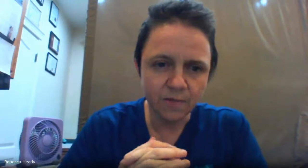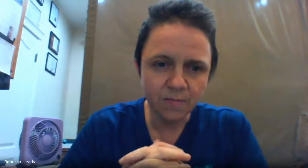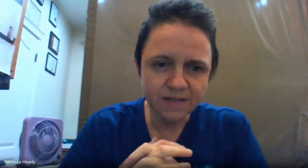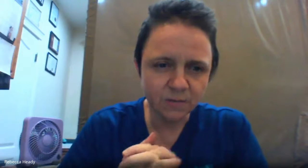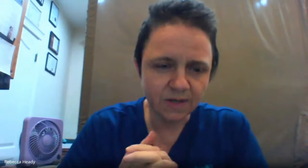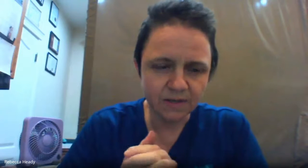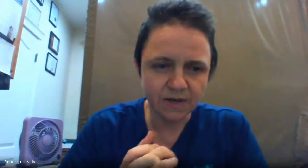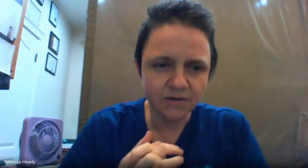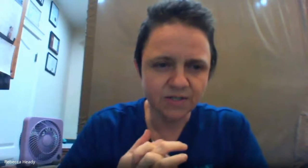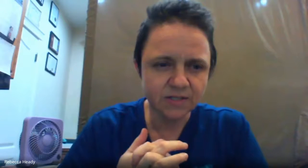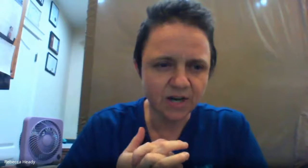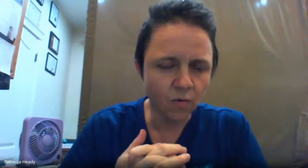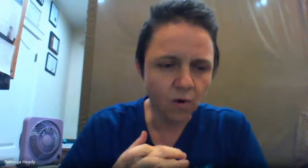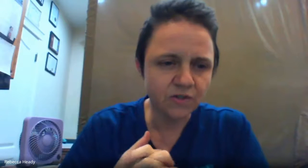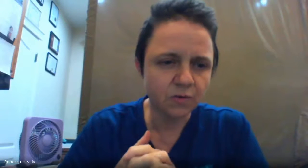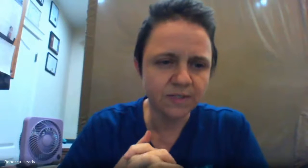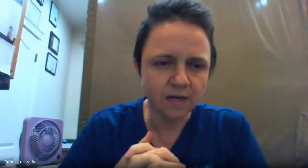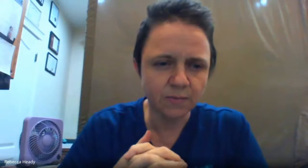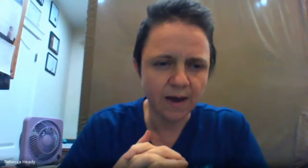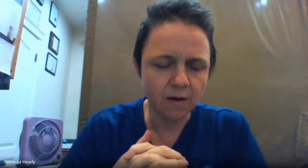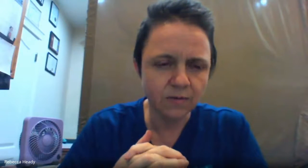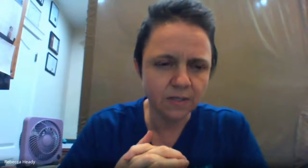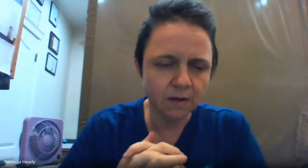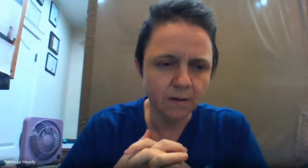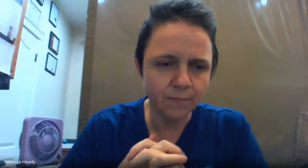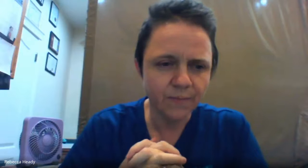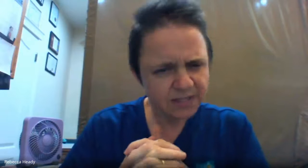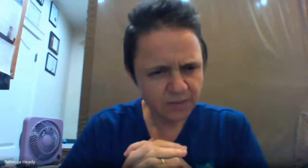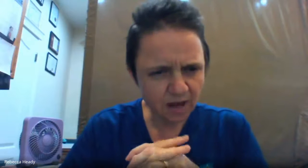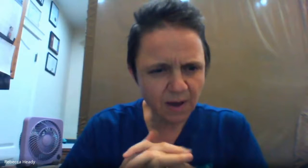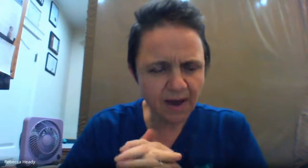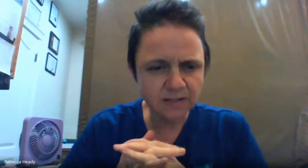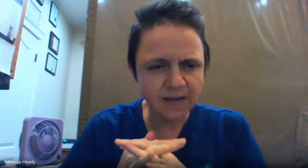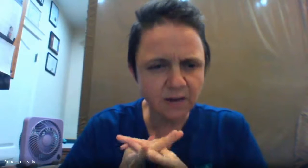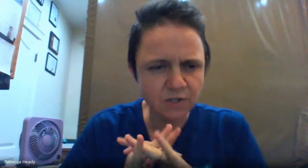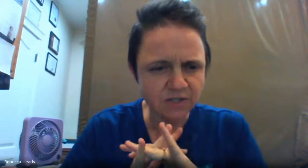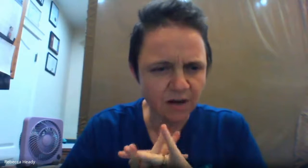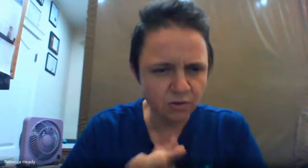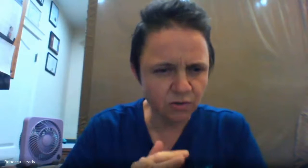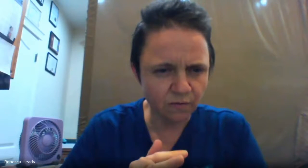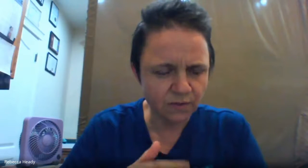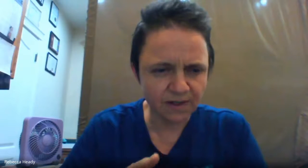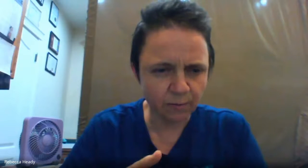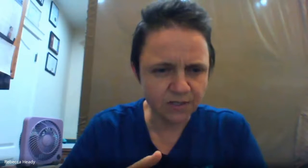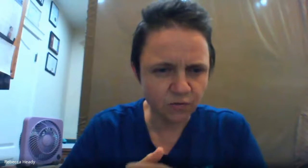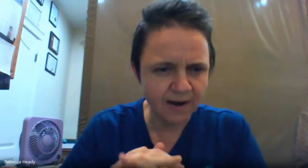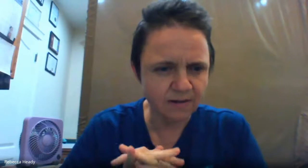of the myths and just general culture we talked about. Did we talk about how sign language is not a universal language, right?